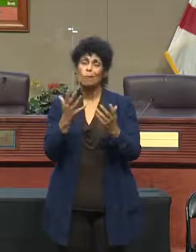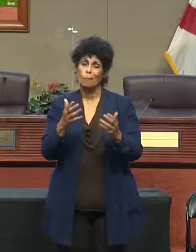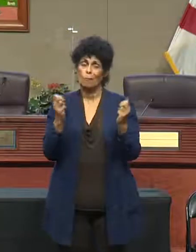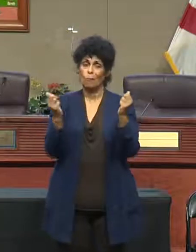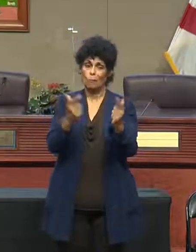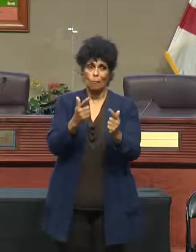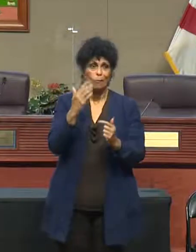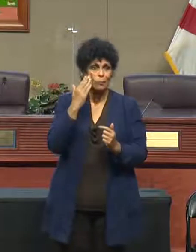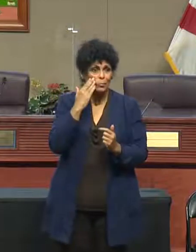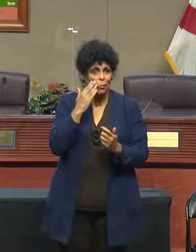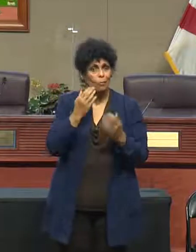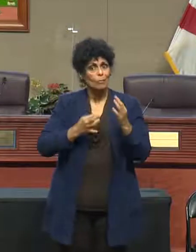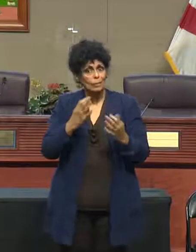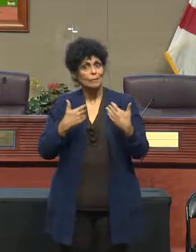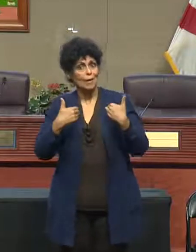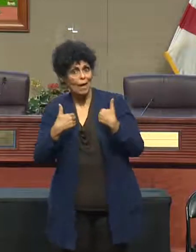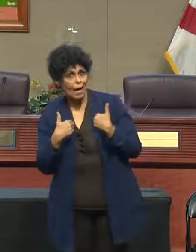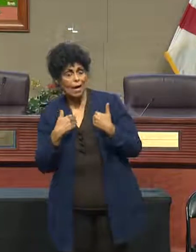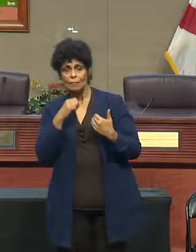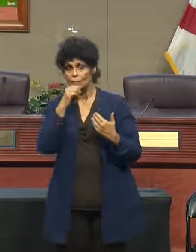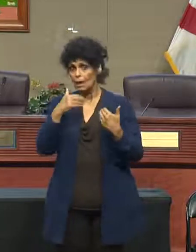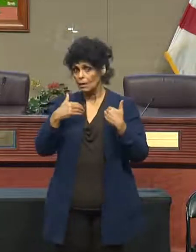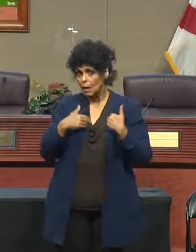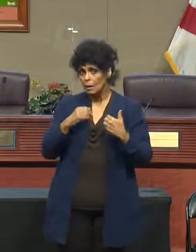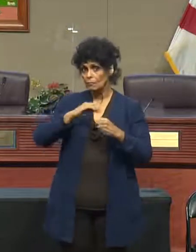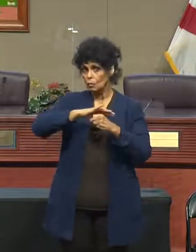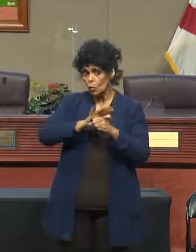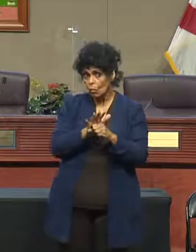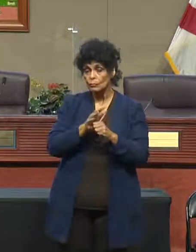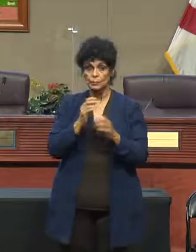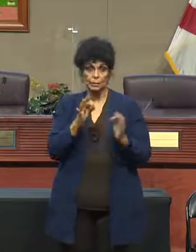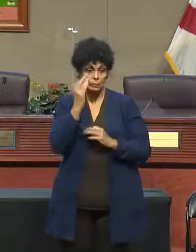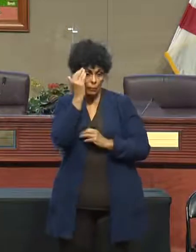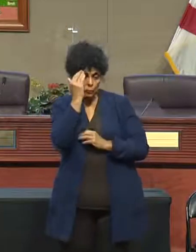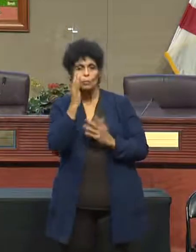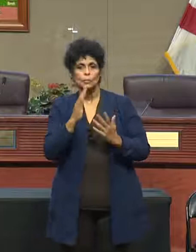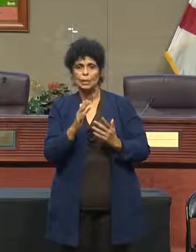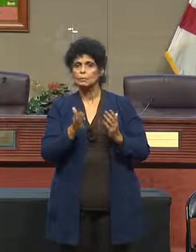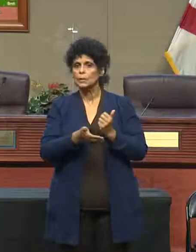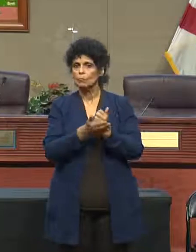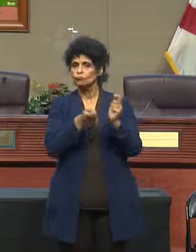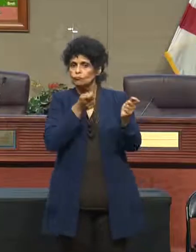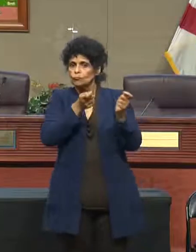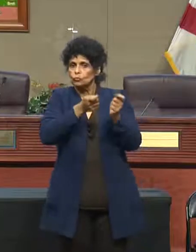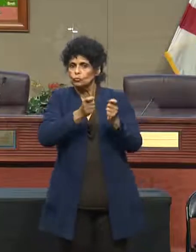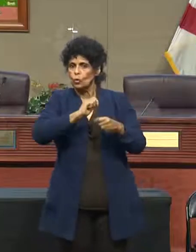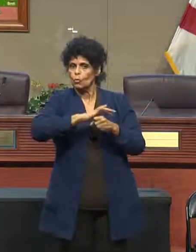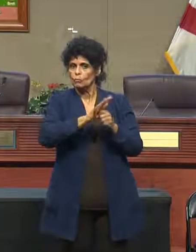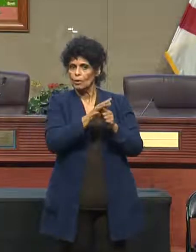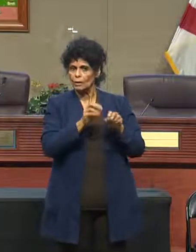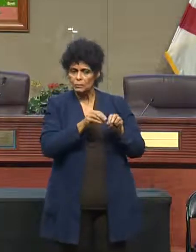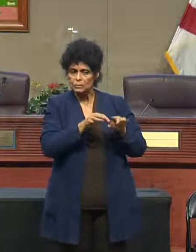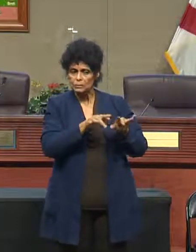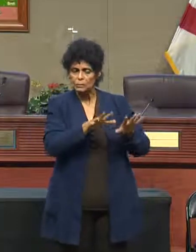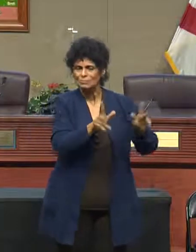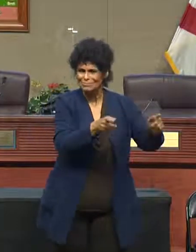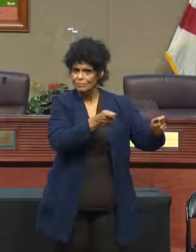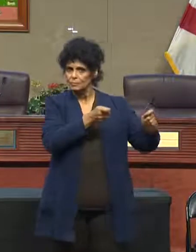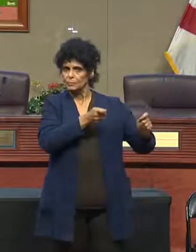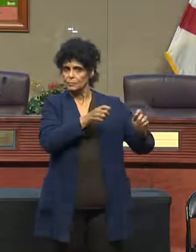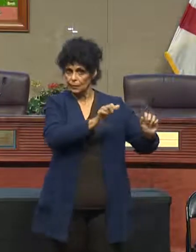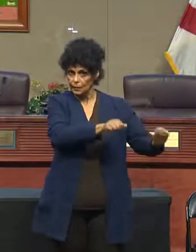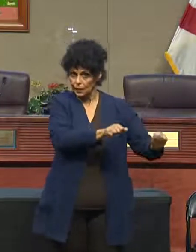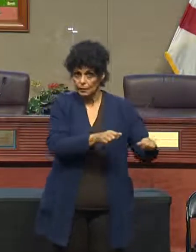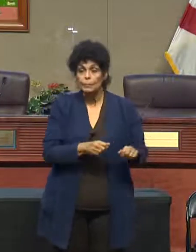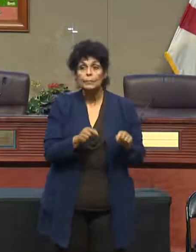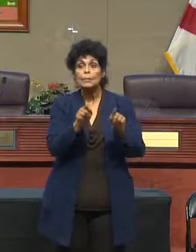their status in order to help control the spread of the virus. With The expanded eligibility this week, I'm pleased